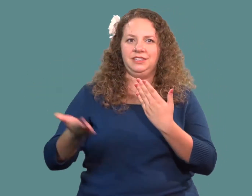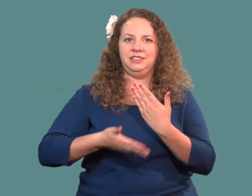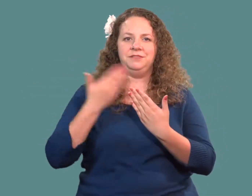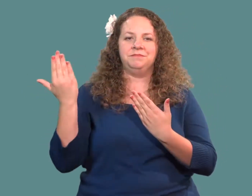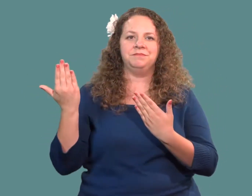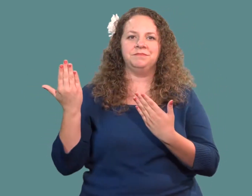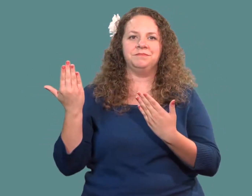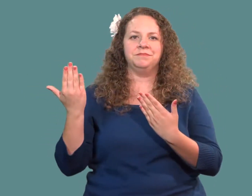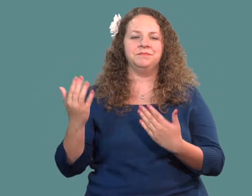easy.